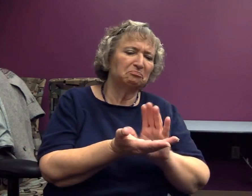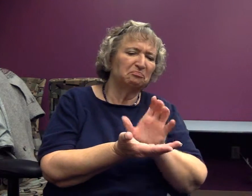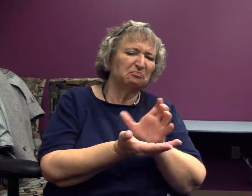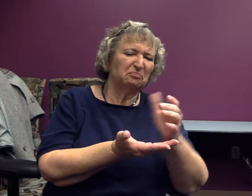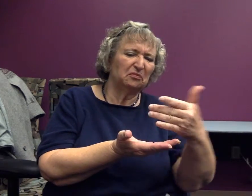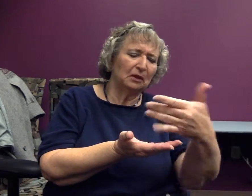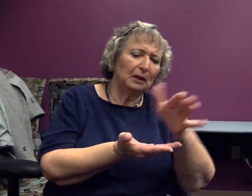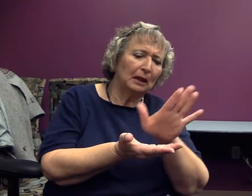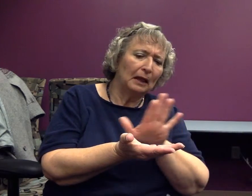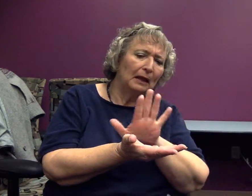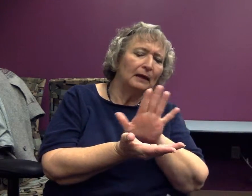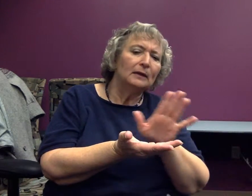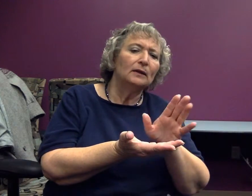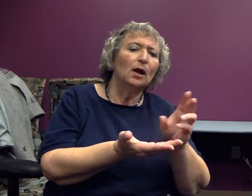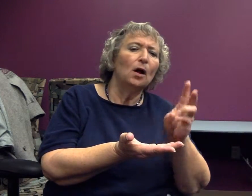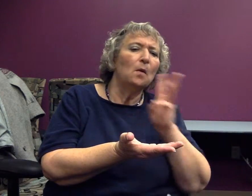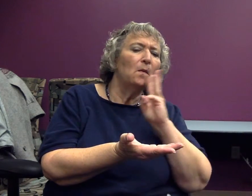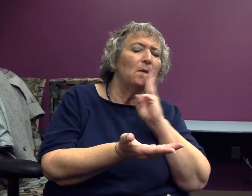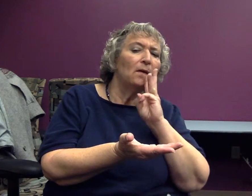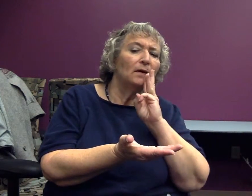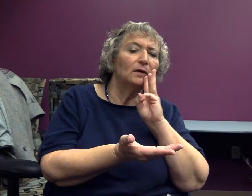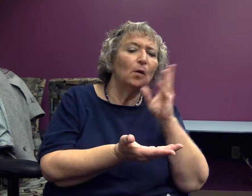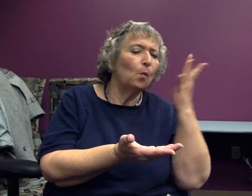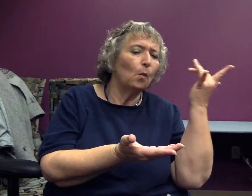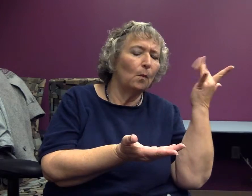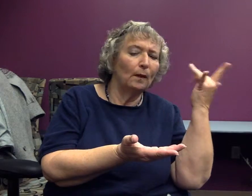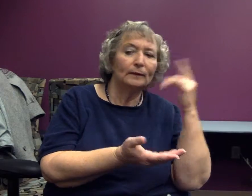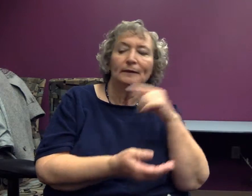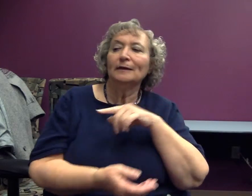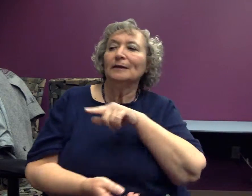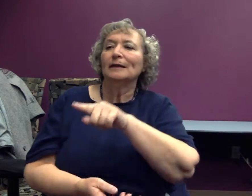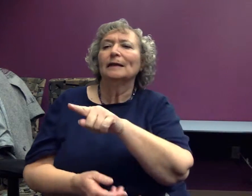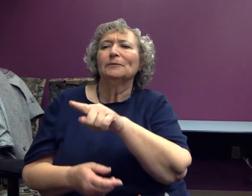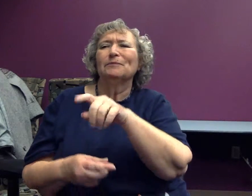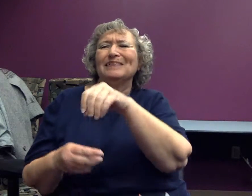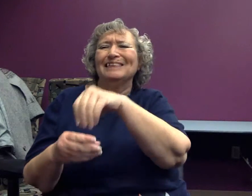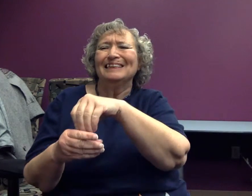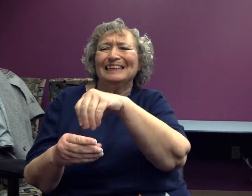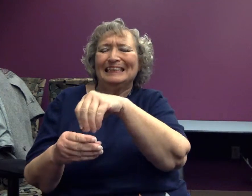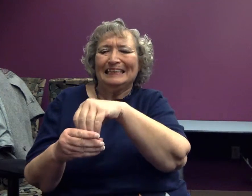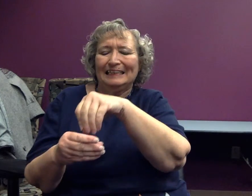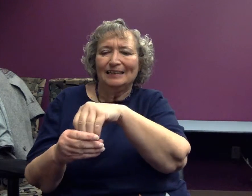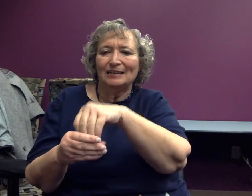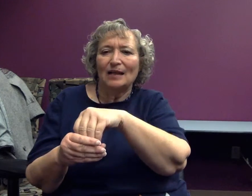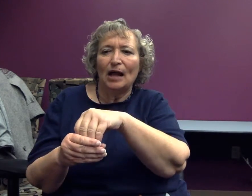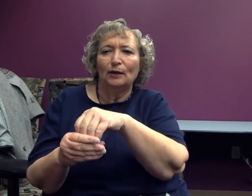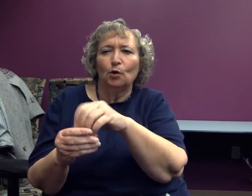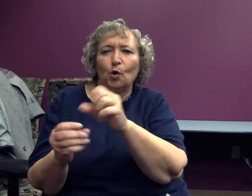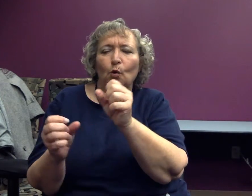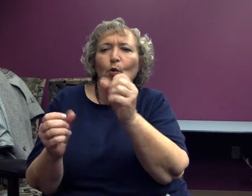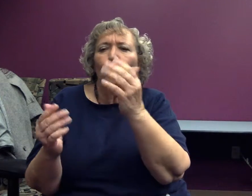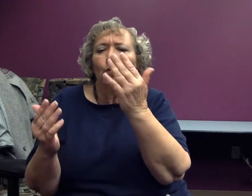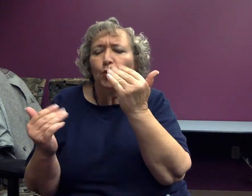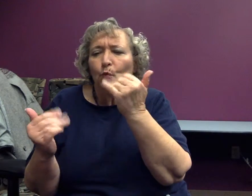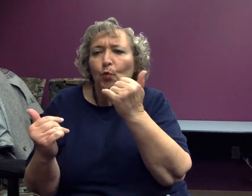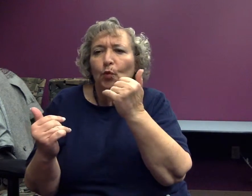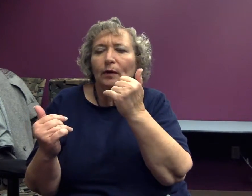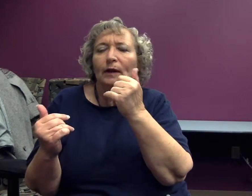it? It's like cooler on the inside and warmer on the outside. So it's like evaporating. Like